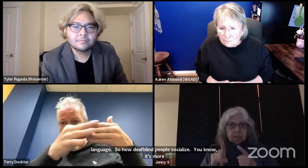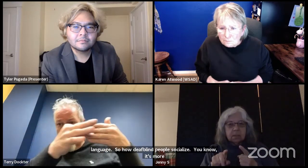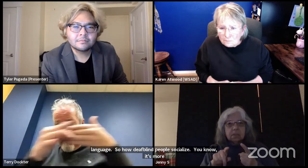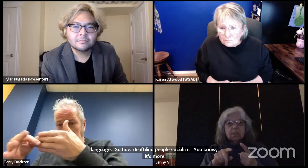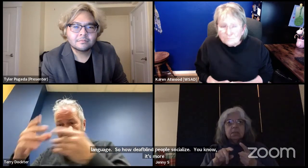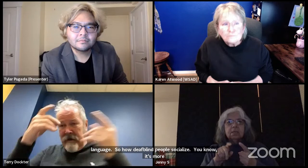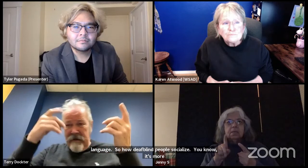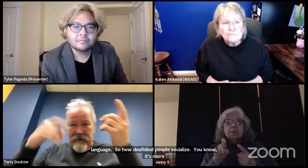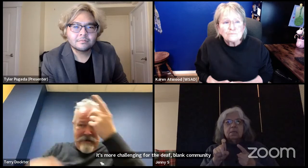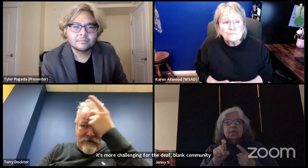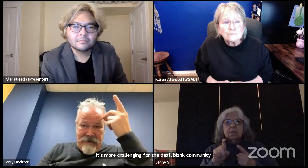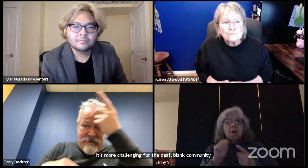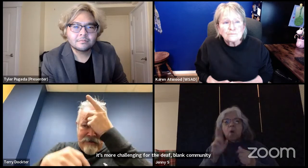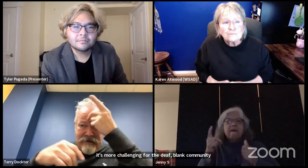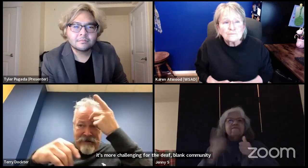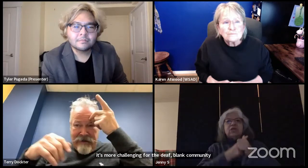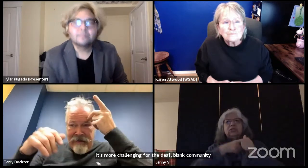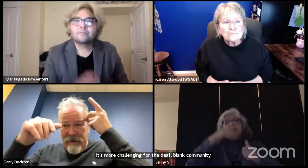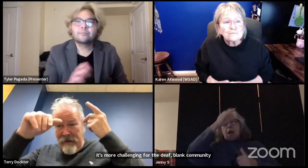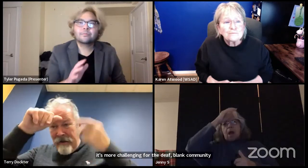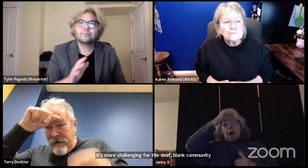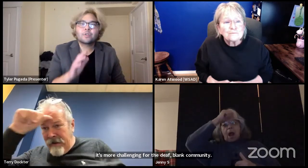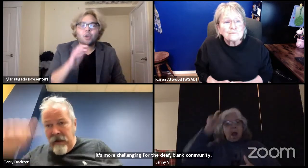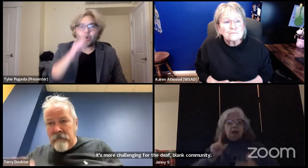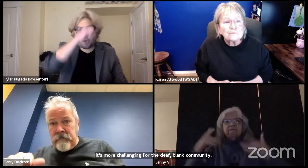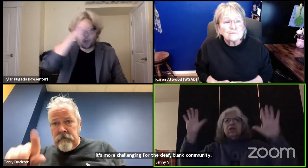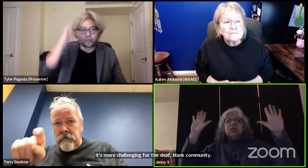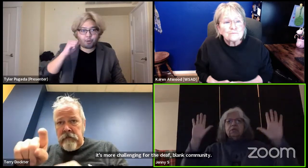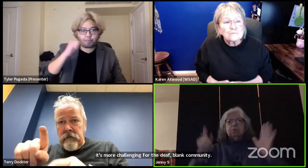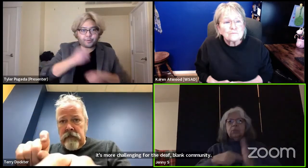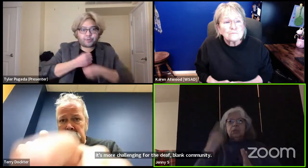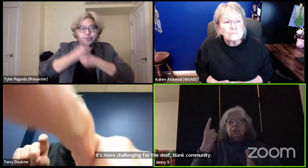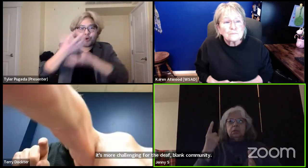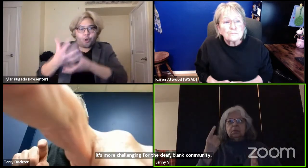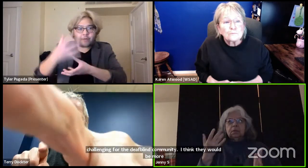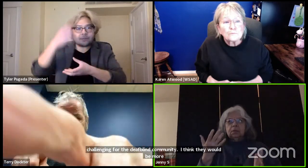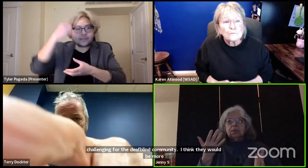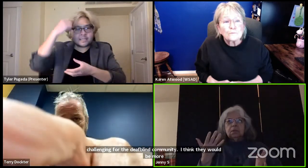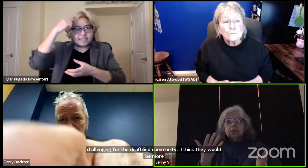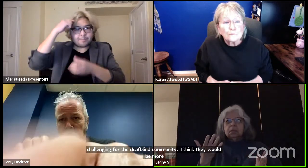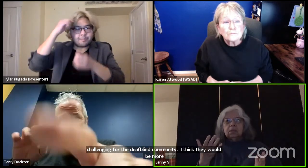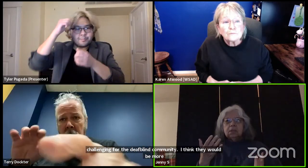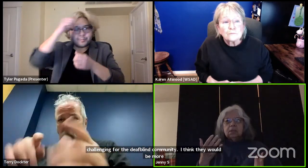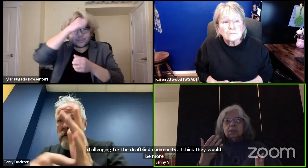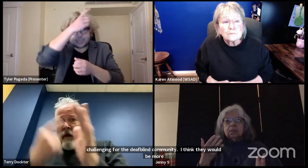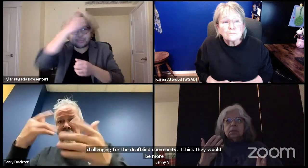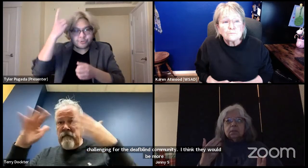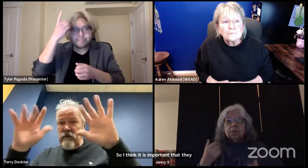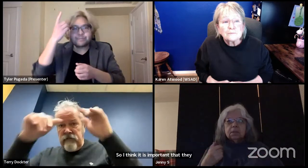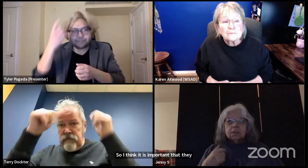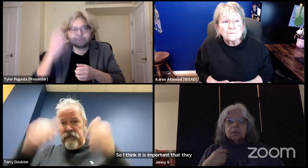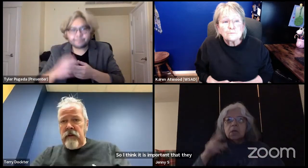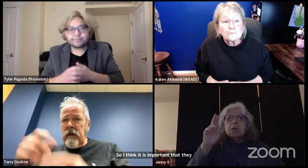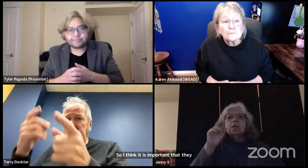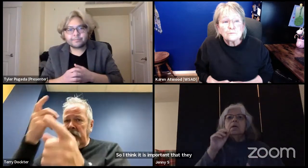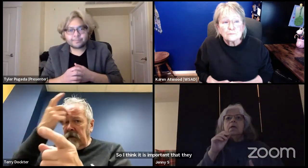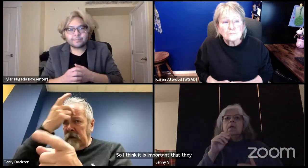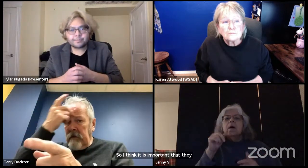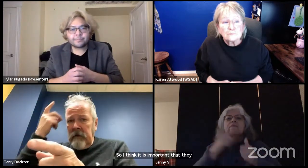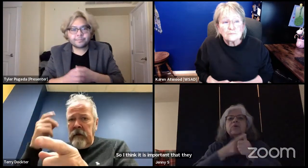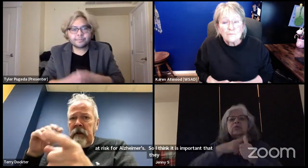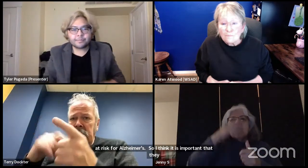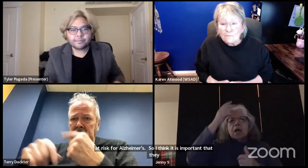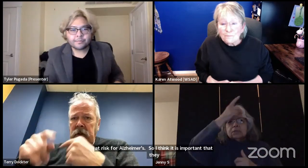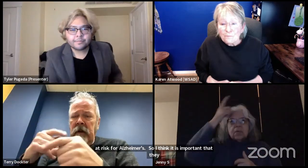I know that there's a correlation between dementia and Alzheimer's. Does dementia lead to Alzheimer's? And Tyler